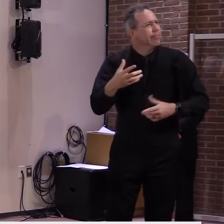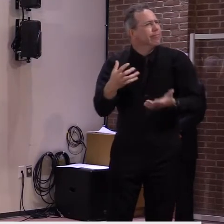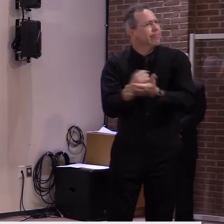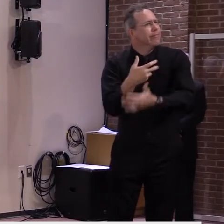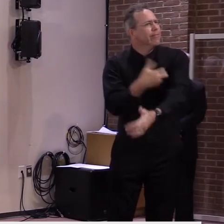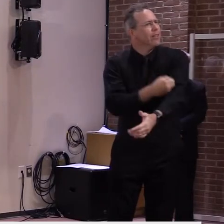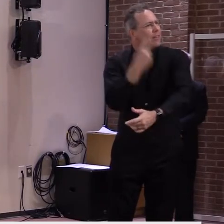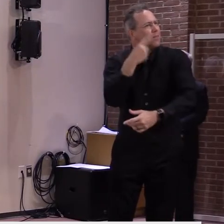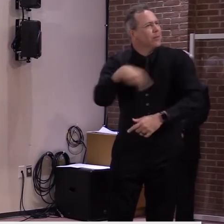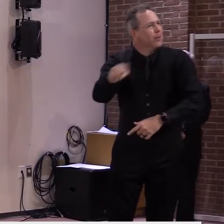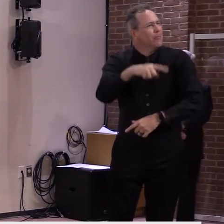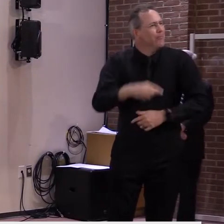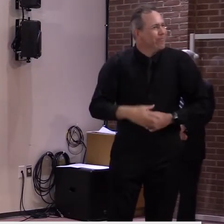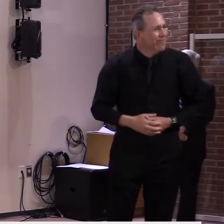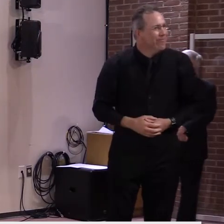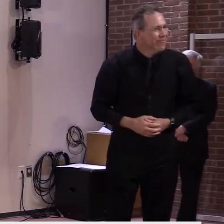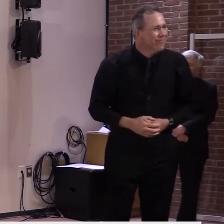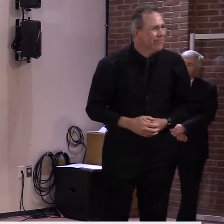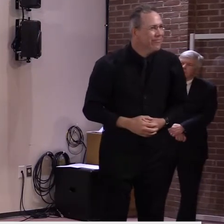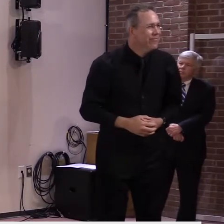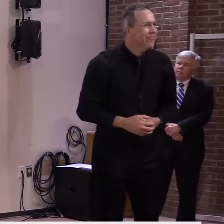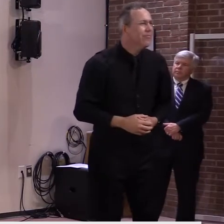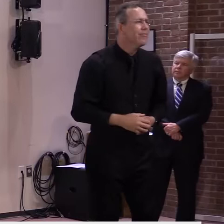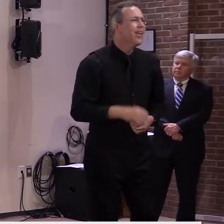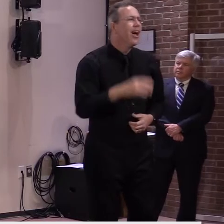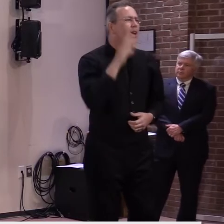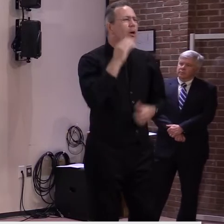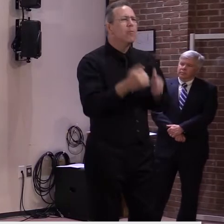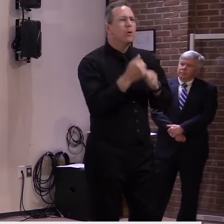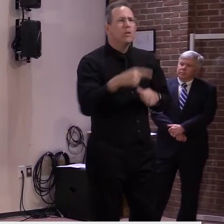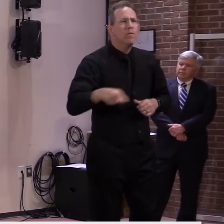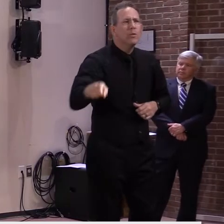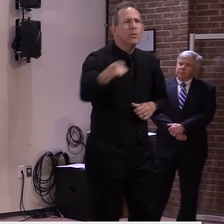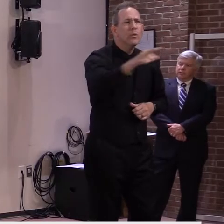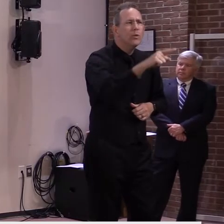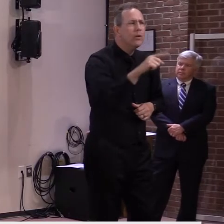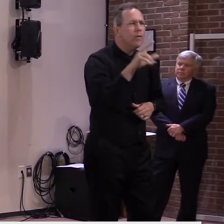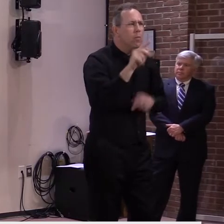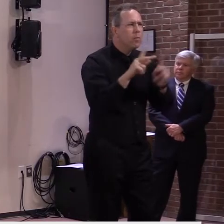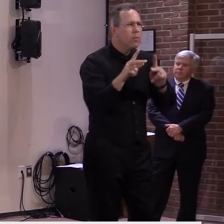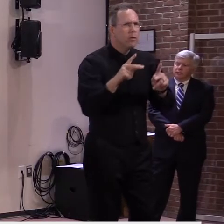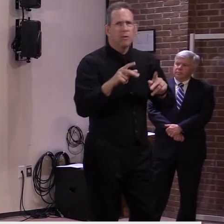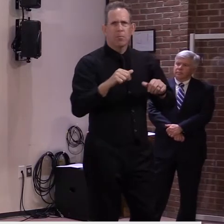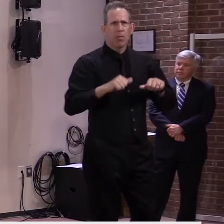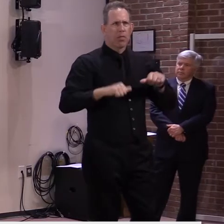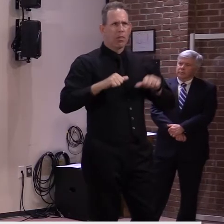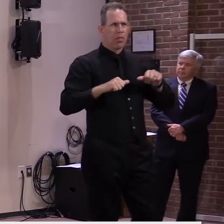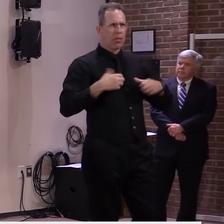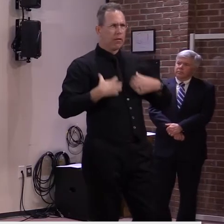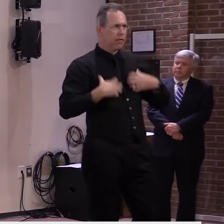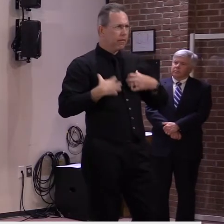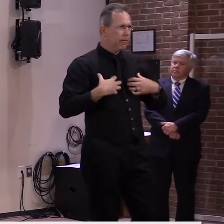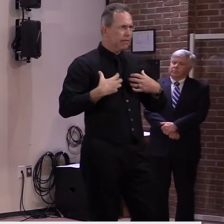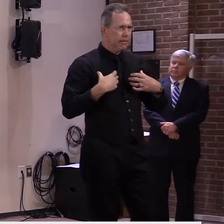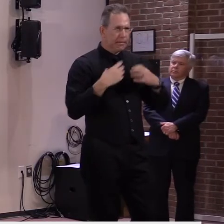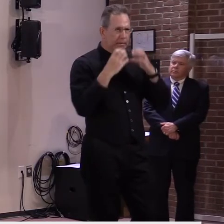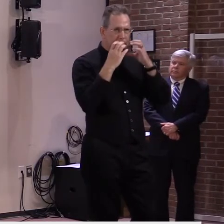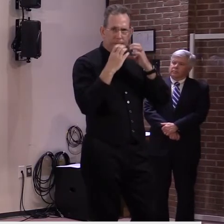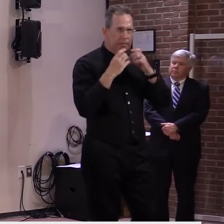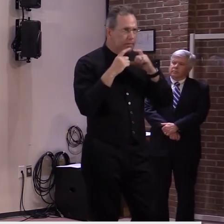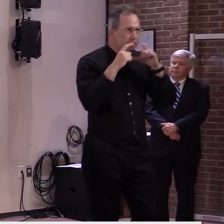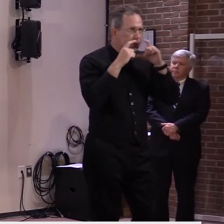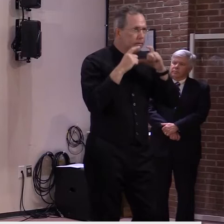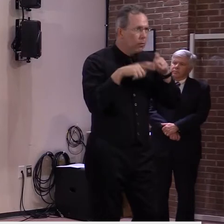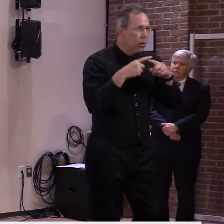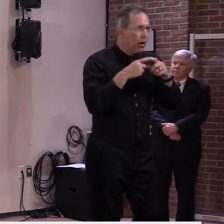still adjusting to the changes we made to our masking and distancing requirements for vaccinated Vermonters on Friday,